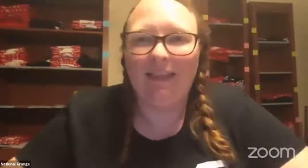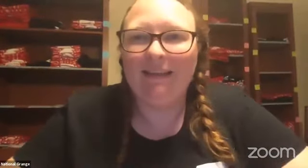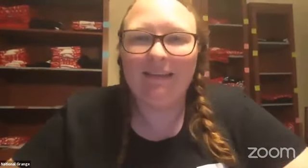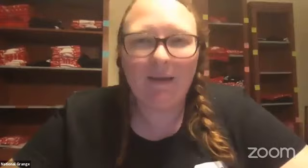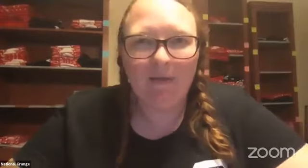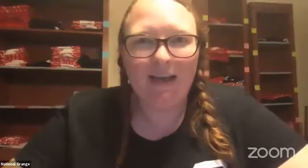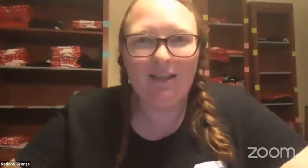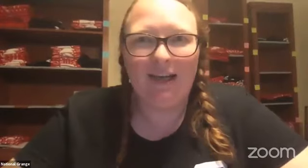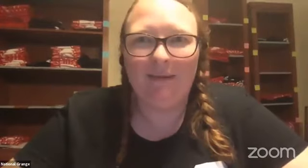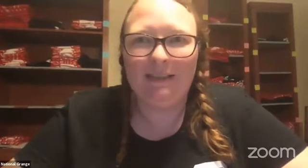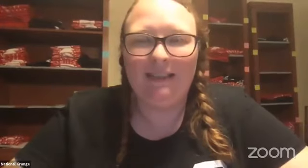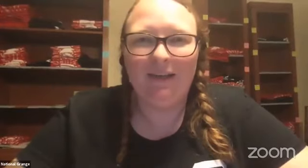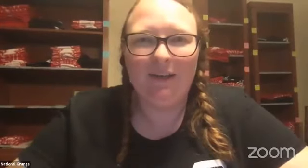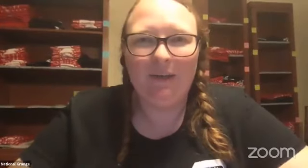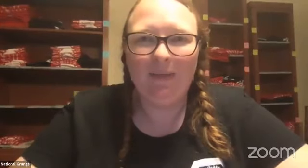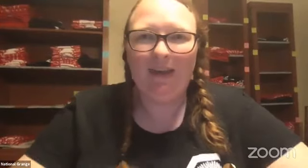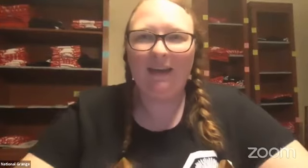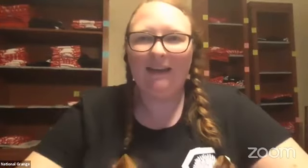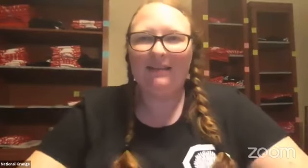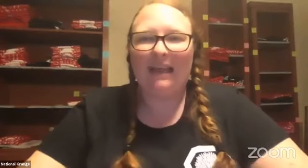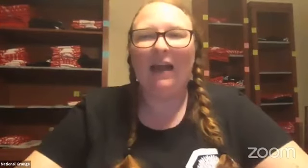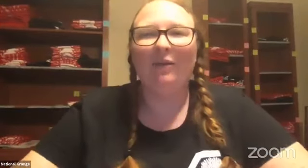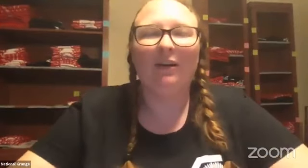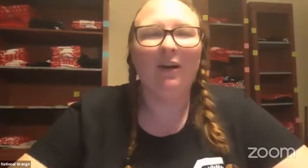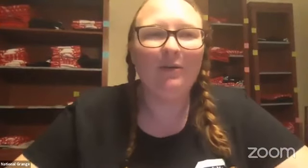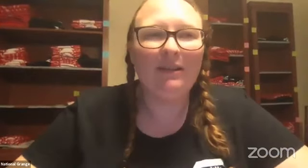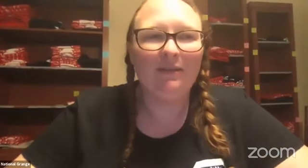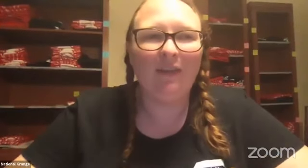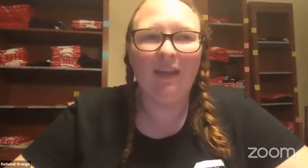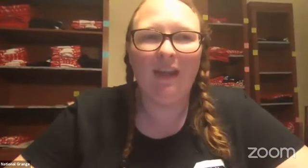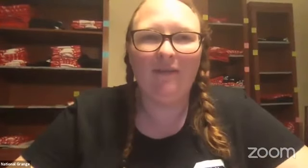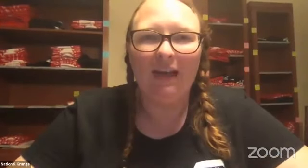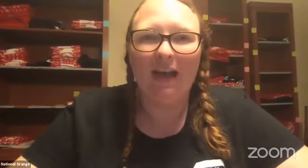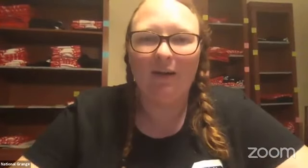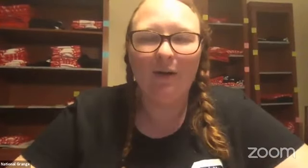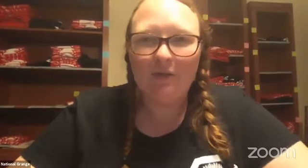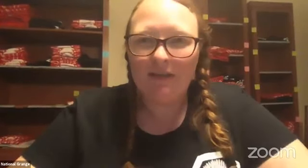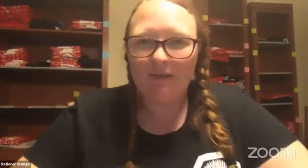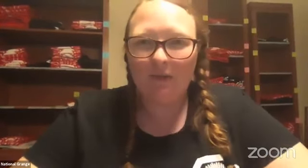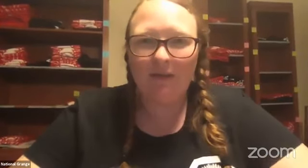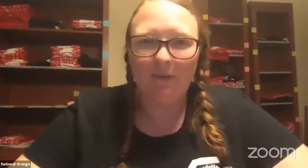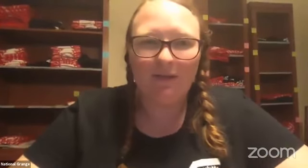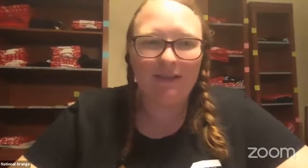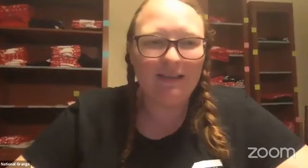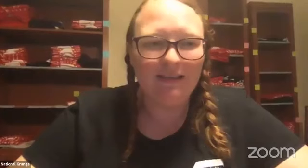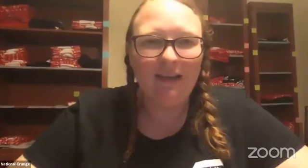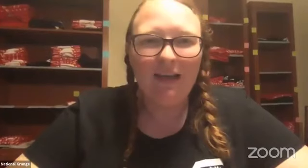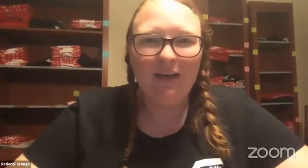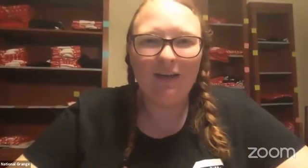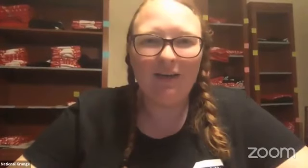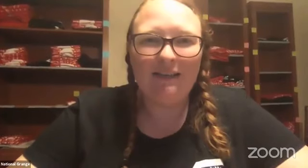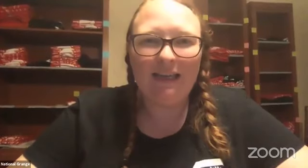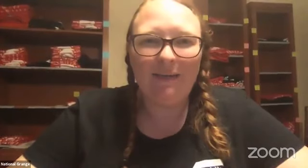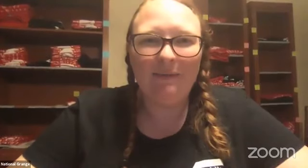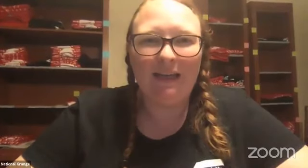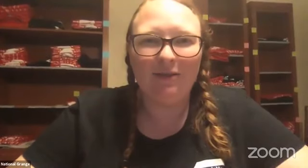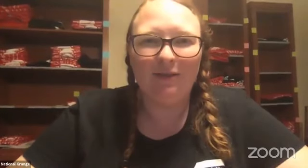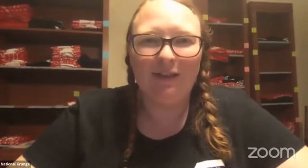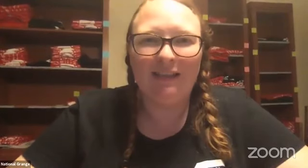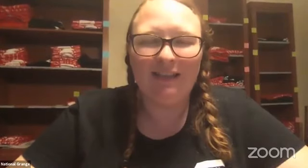not my job to tell you. That is our host for the evening, our hostess with the mostest, Chris Hamp, National Grange